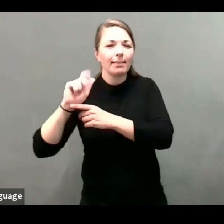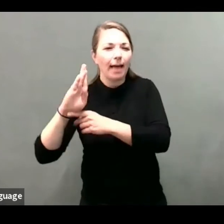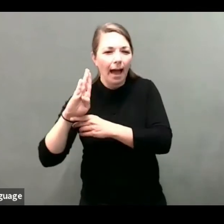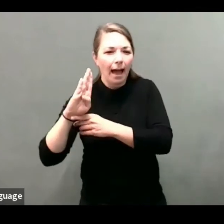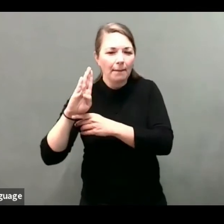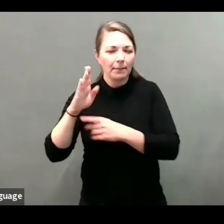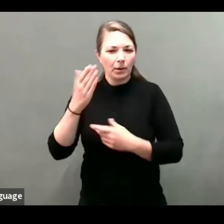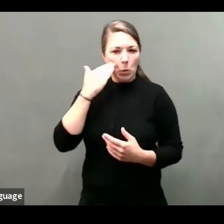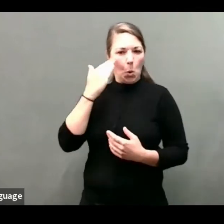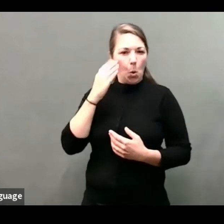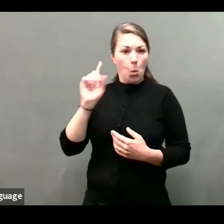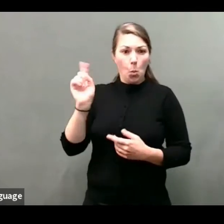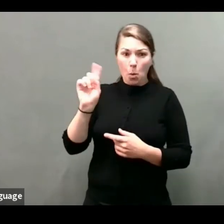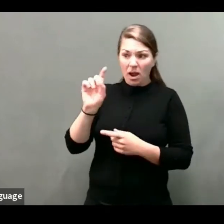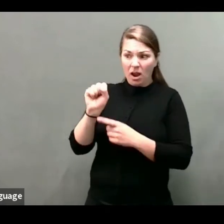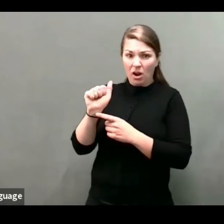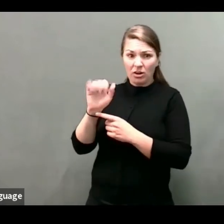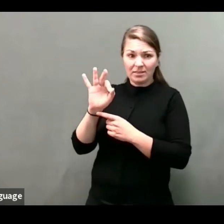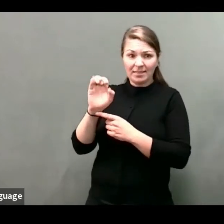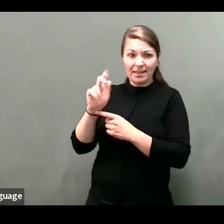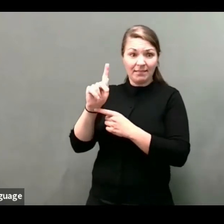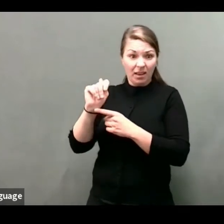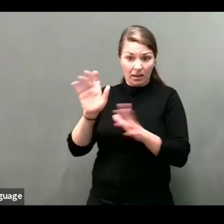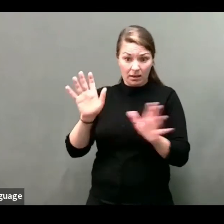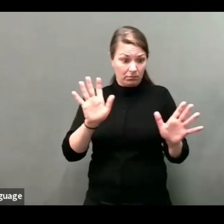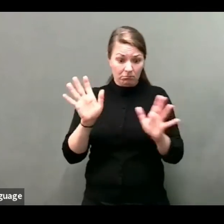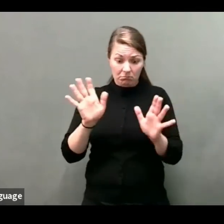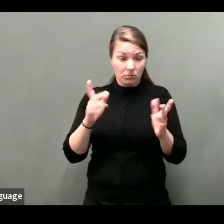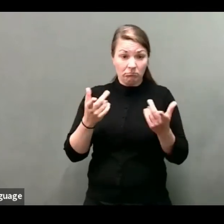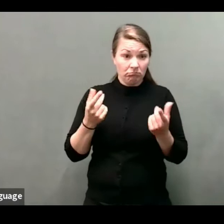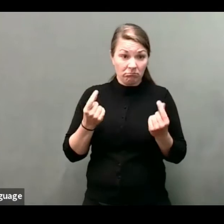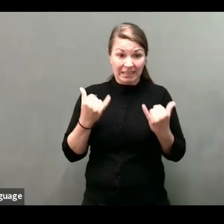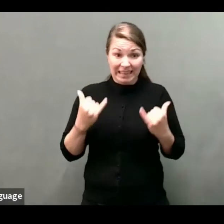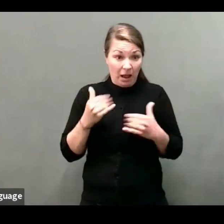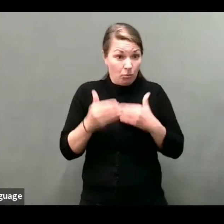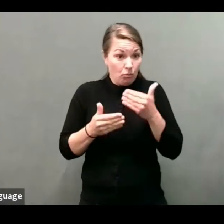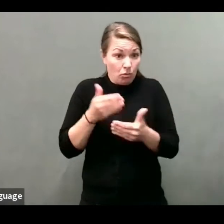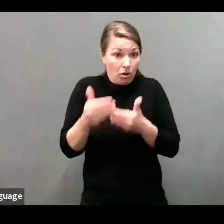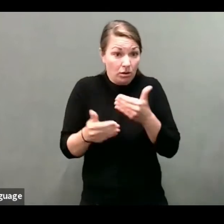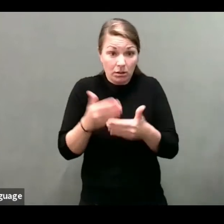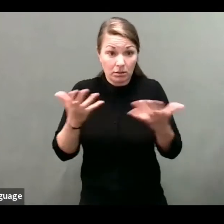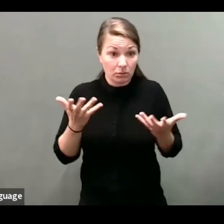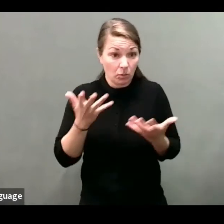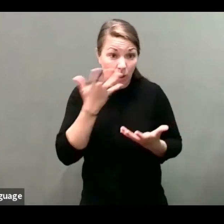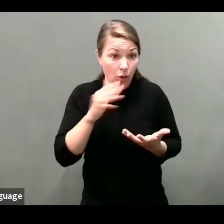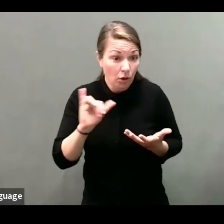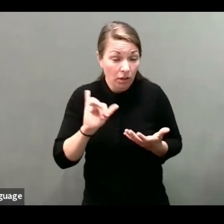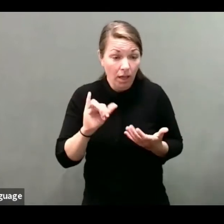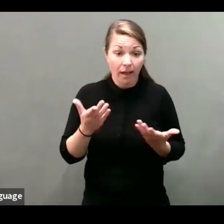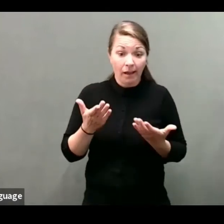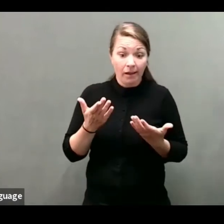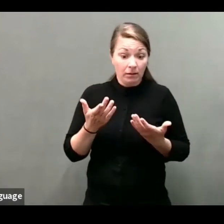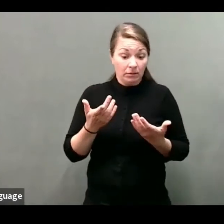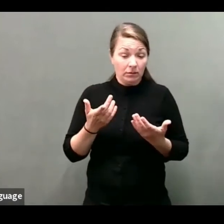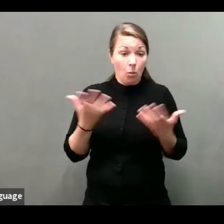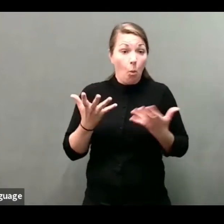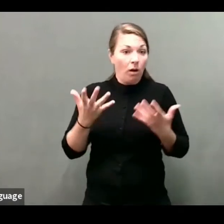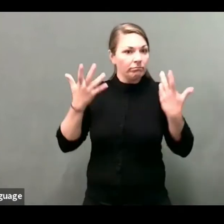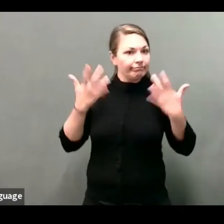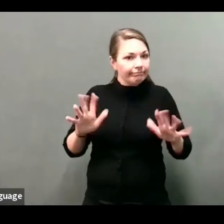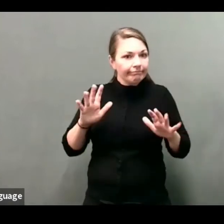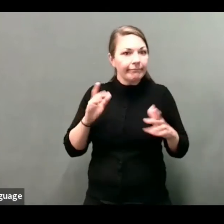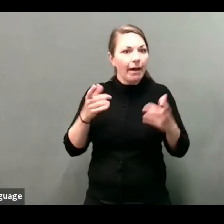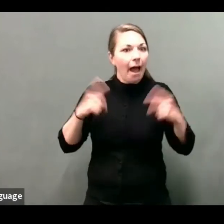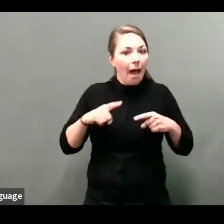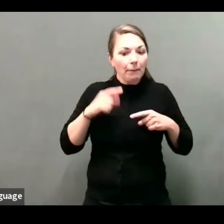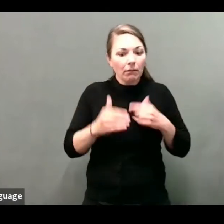where a safe kit is in terms of being processed or where it's being stored and what has or has not been done to it.